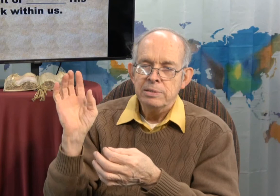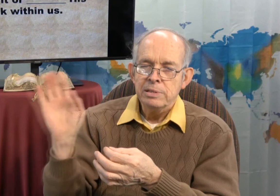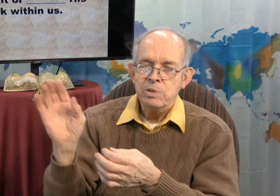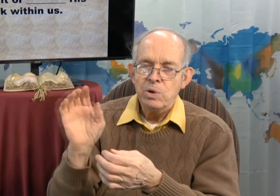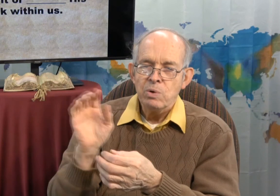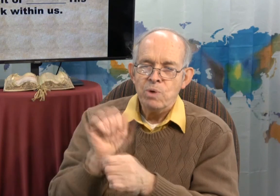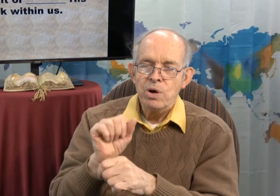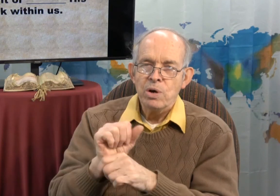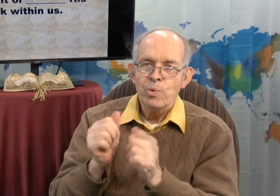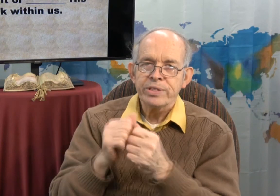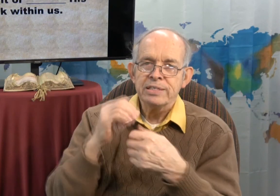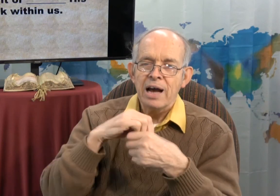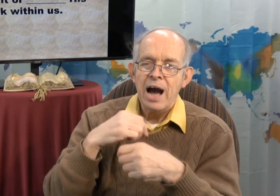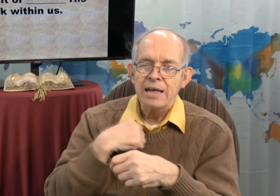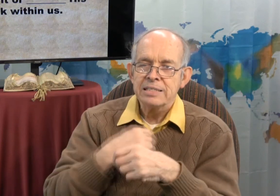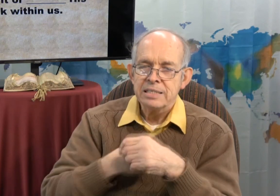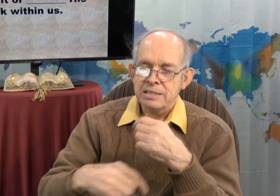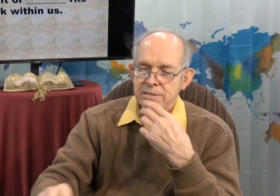is within us.